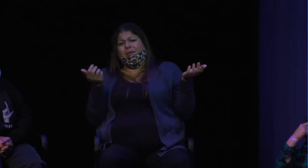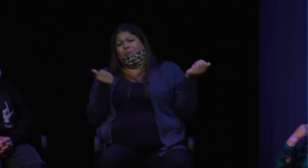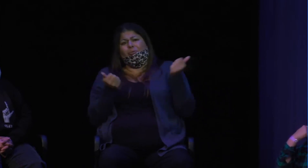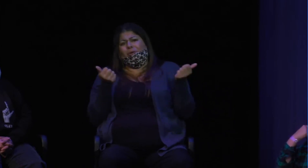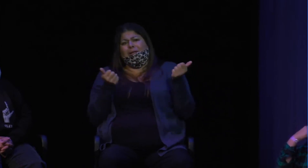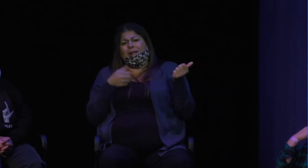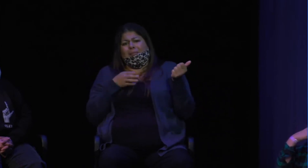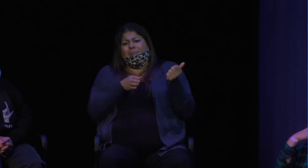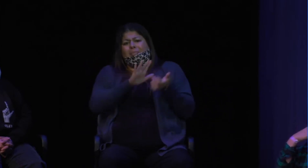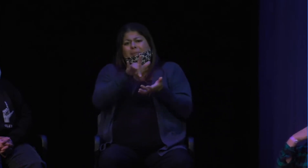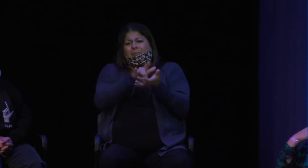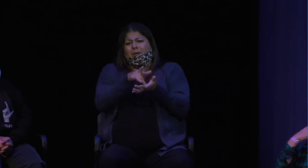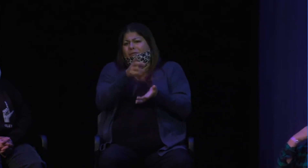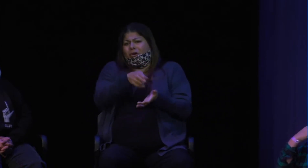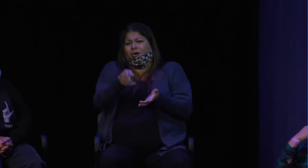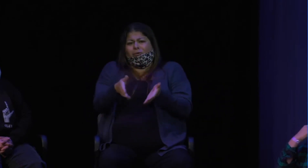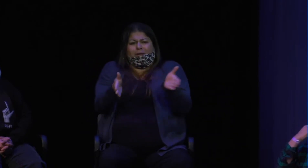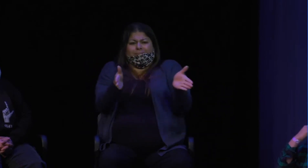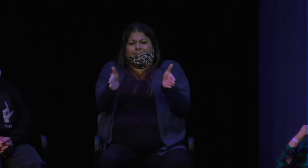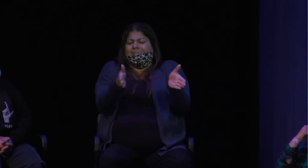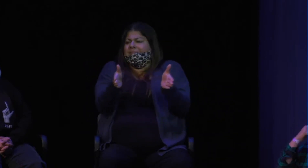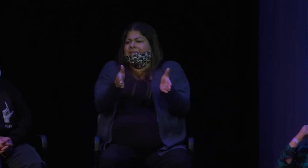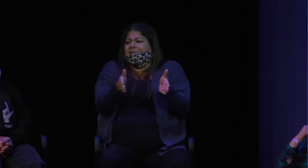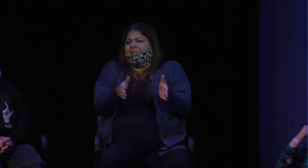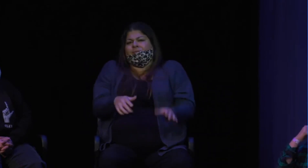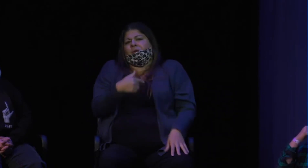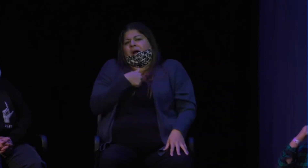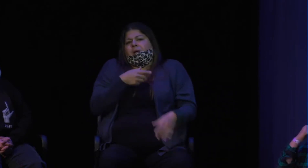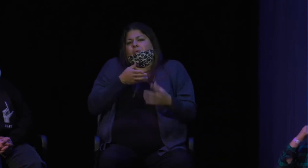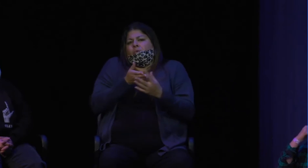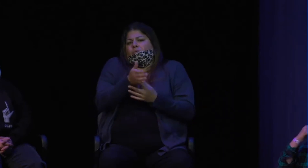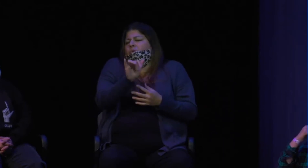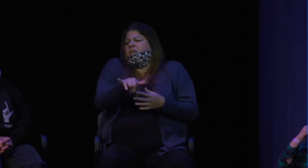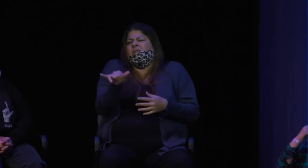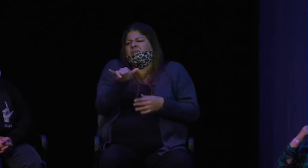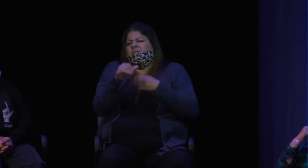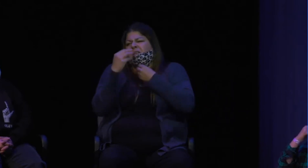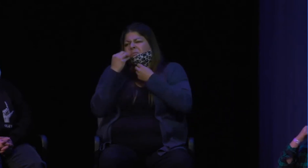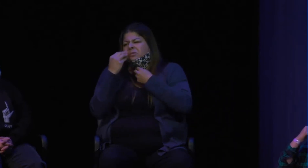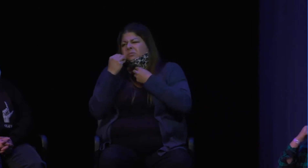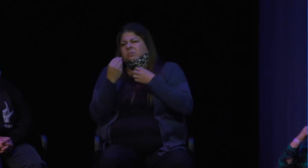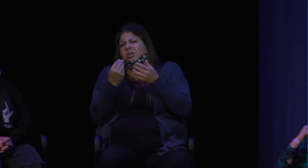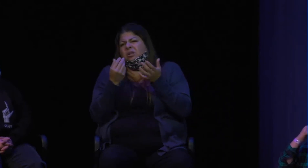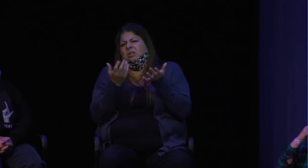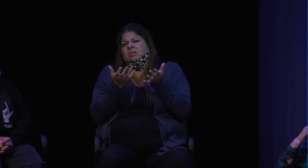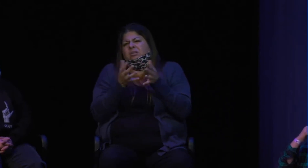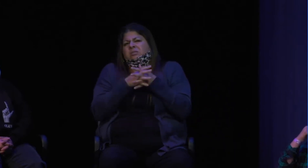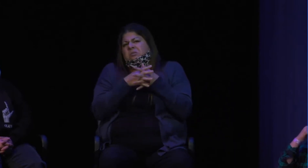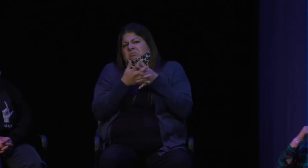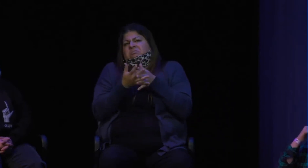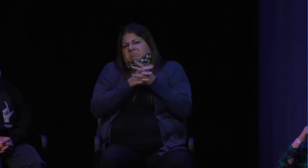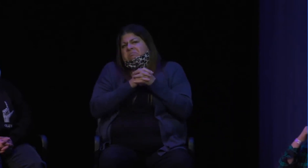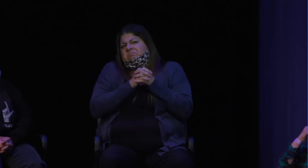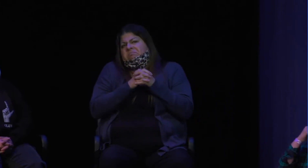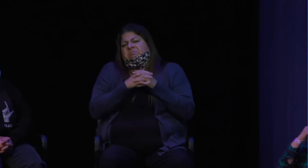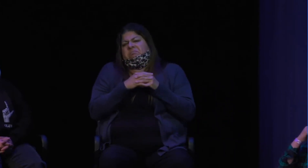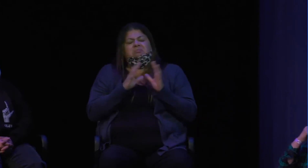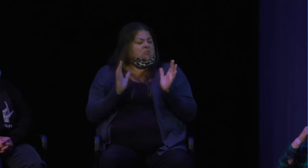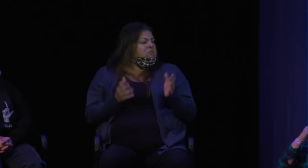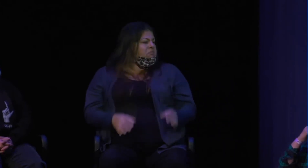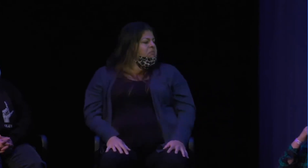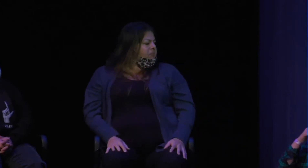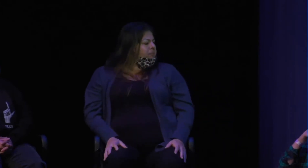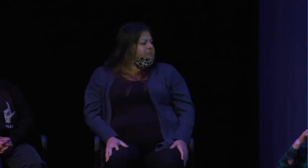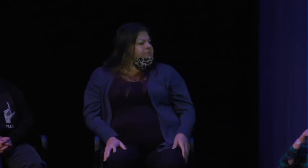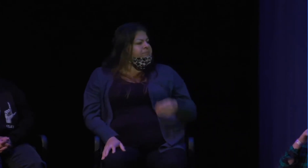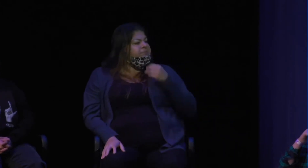always struggle, whether he's a deaf person or a hearing person, he's right in the middle. I've been through that myself.